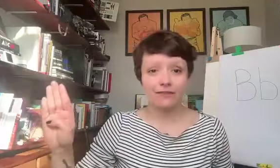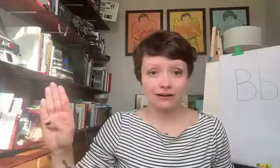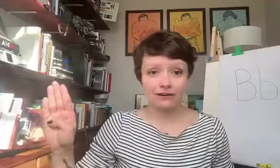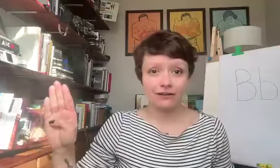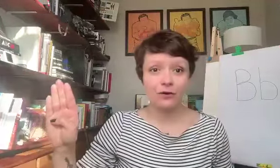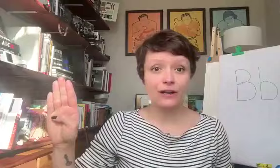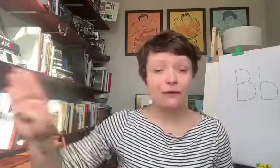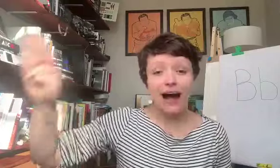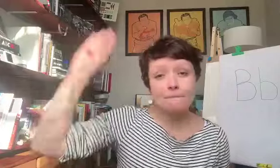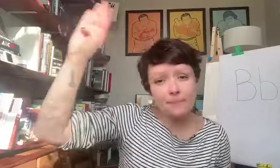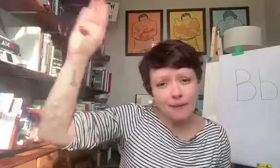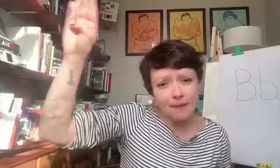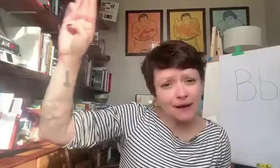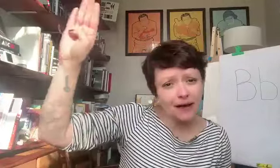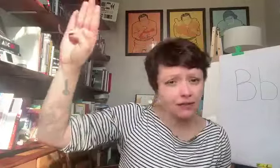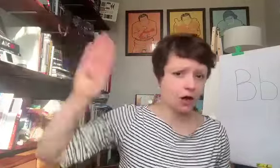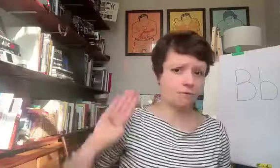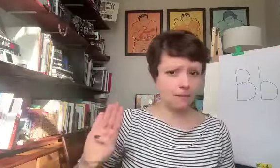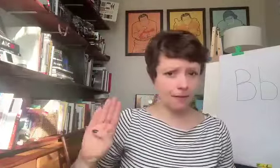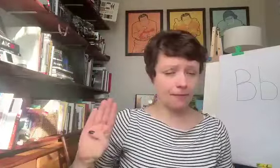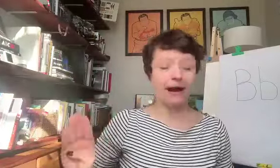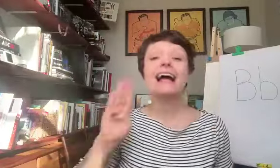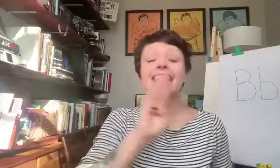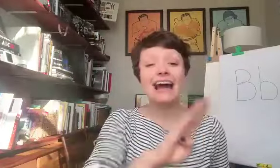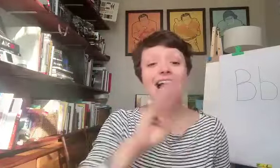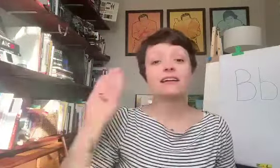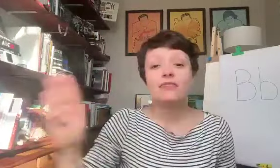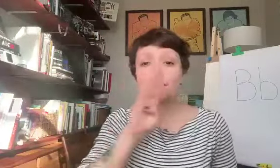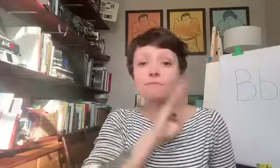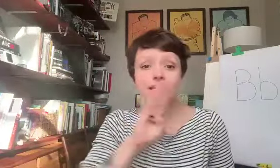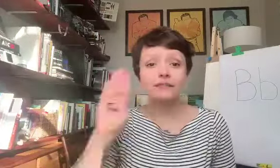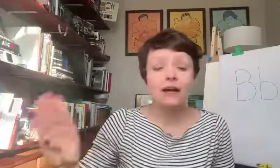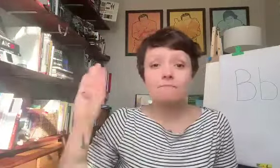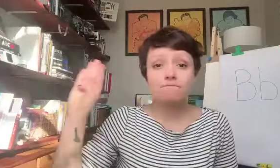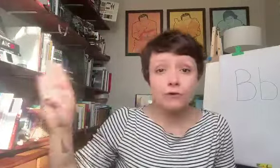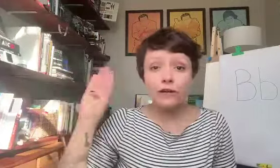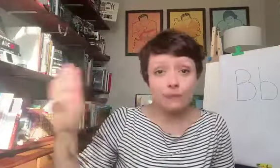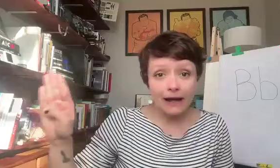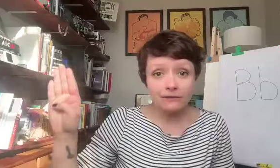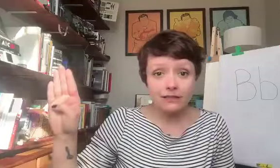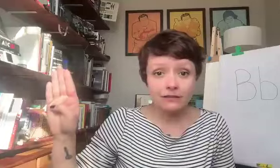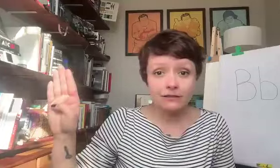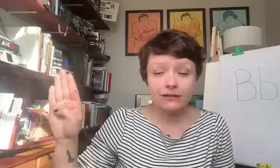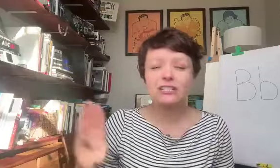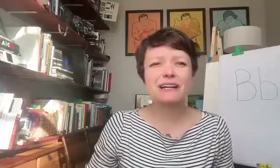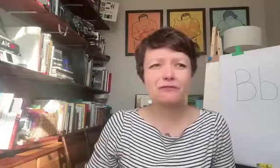Whatever. You want to go high? B, B, B, B, B. Low? B, B, B, B, B. Get the B's moving around. Just be like,